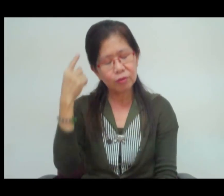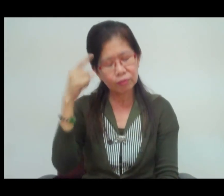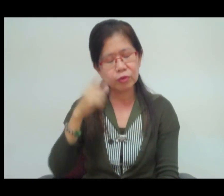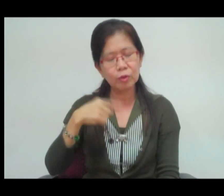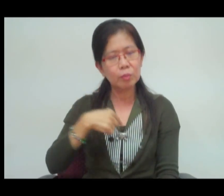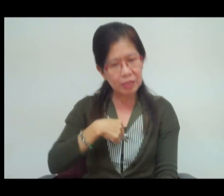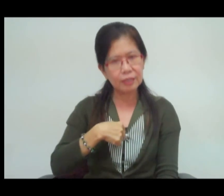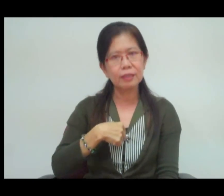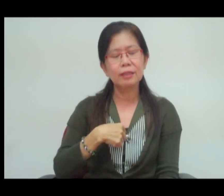for me